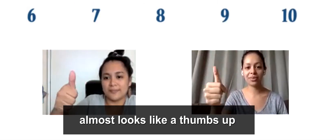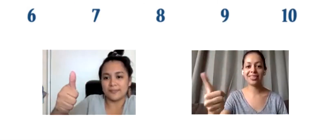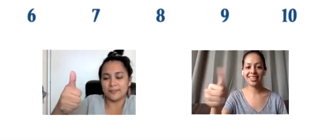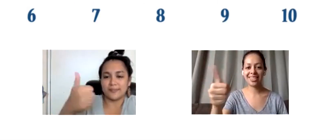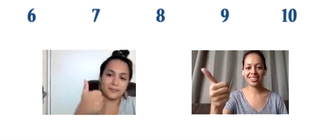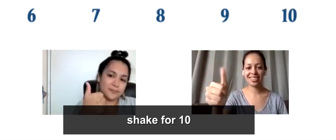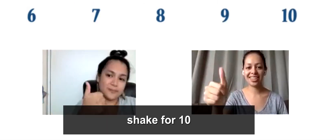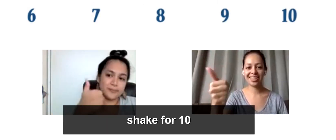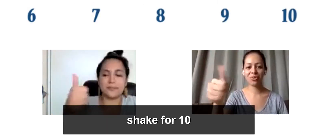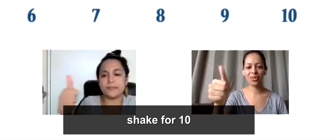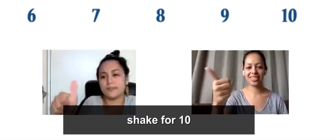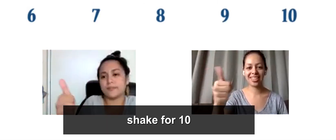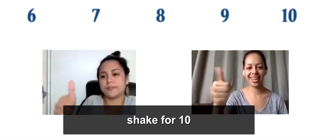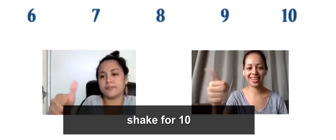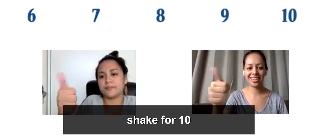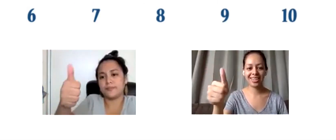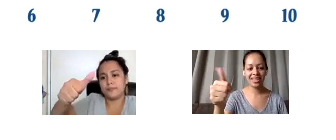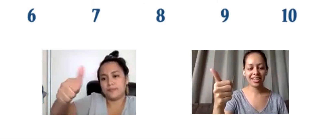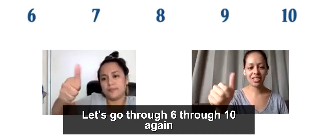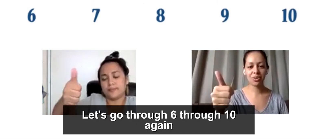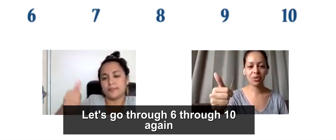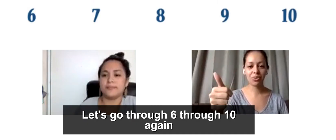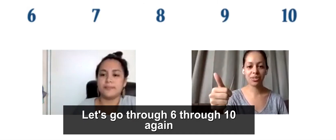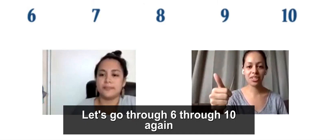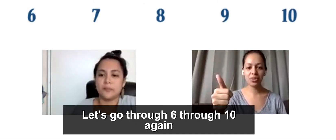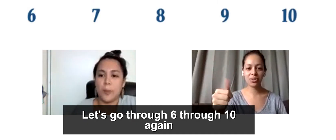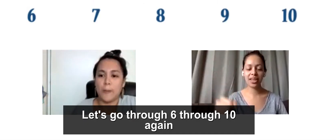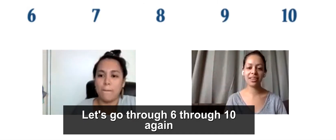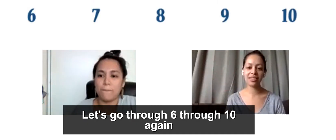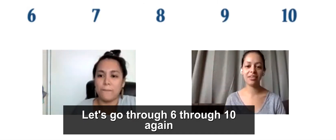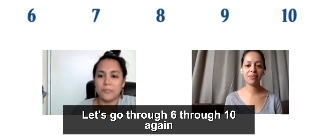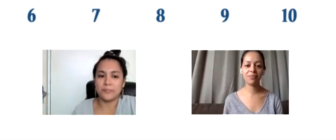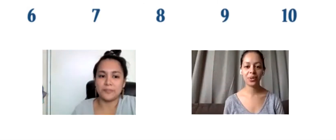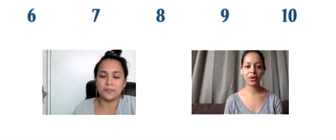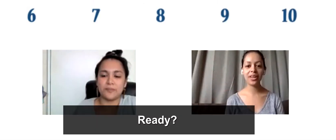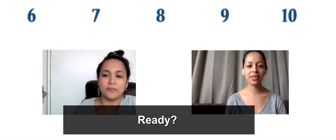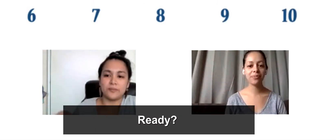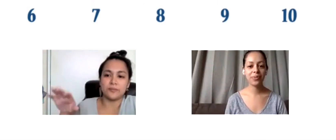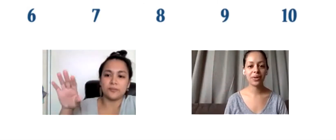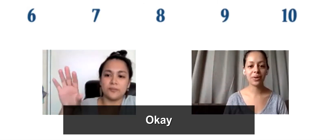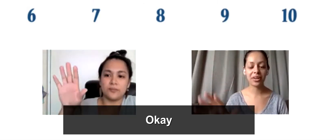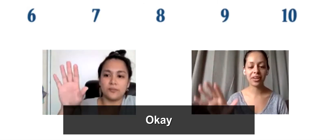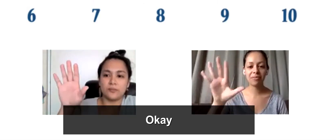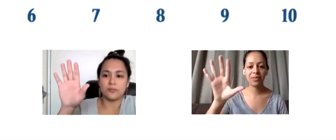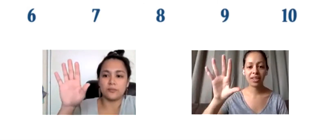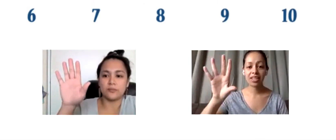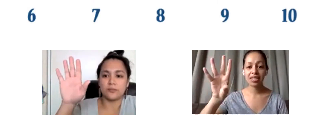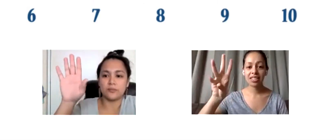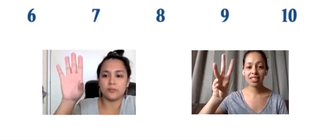up. Shake for 10. Let's go through 6 through 10 again. Ready?